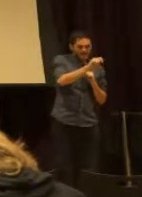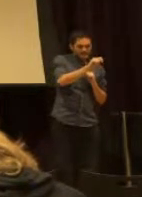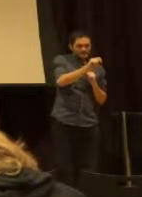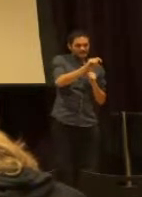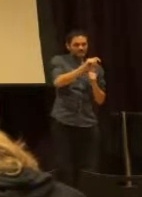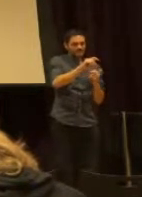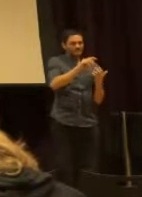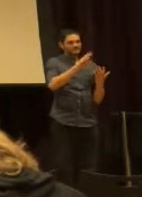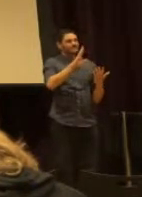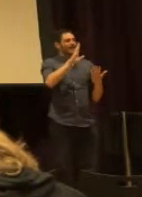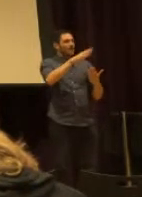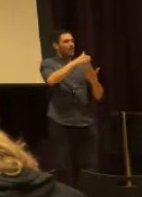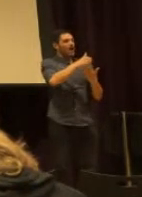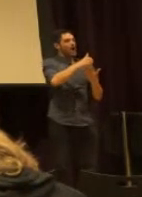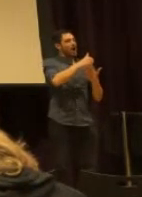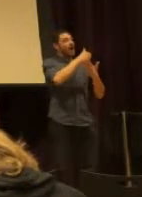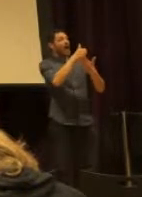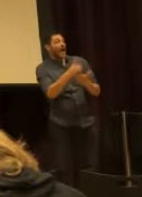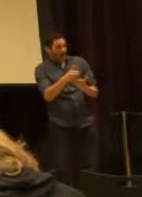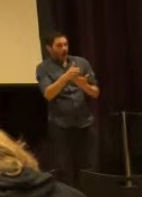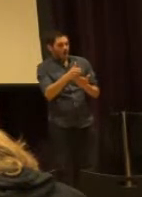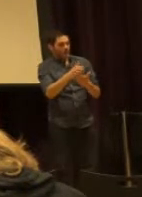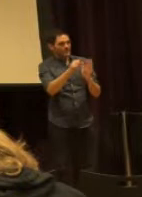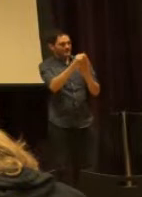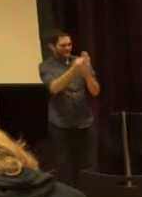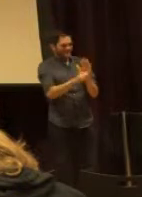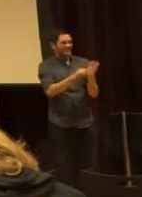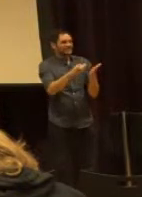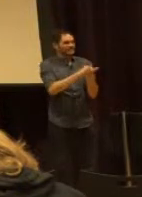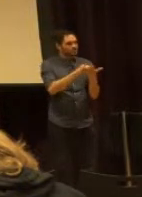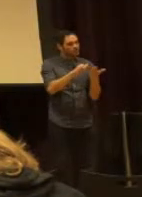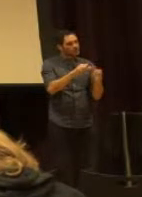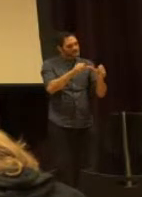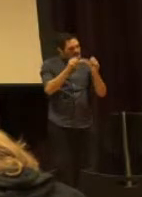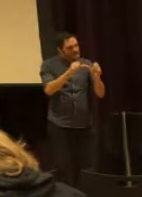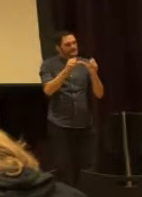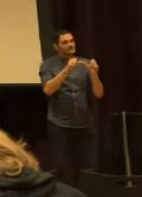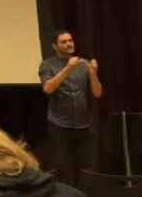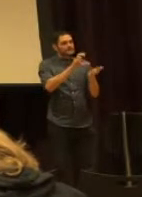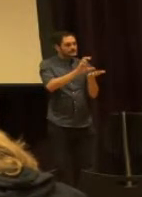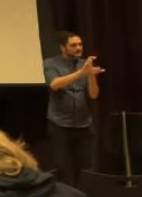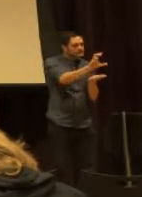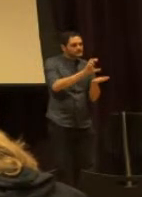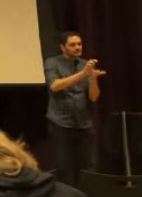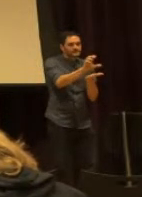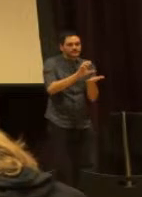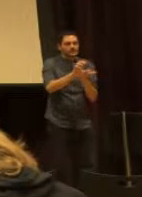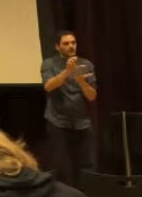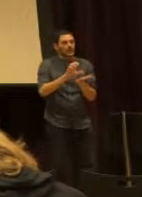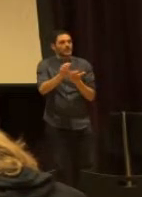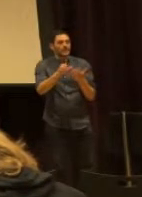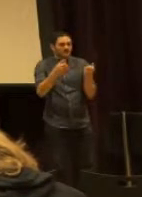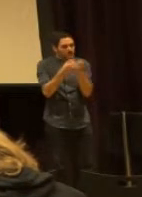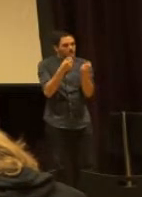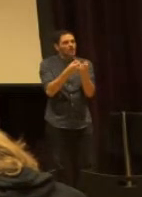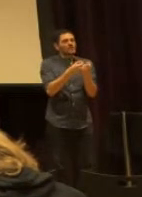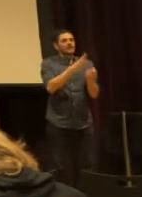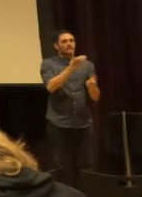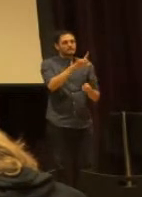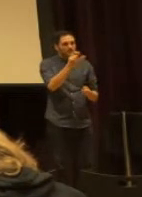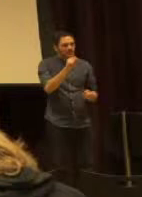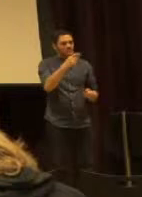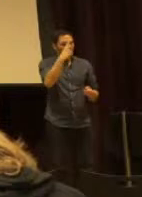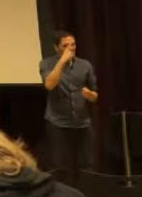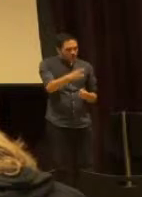of New York to continue making equitable investments into the Trans Wellness and Equity Fund, so services